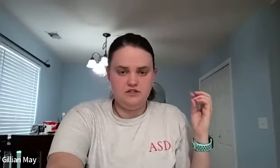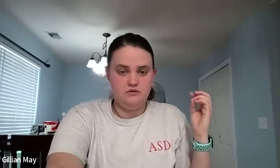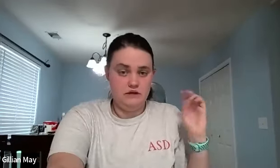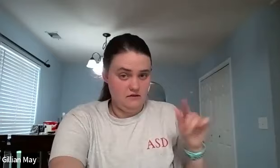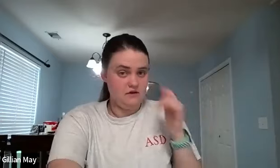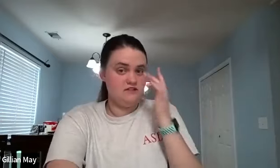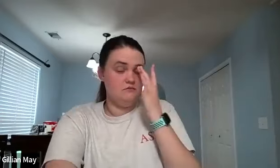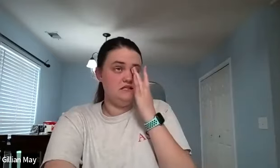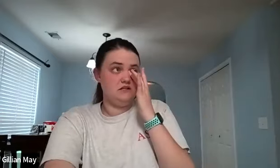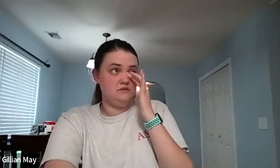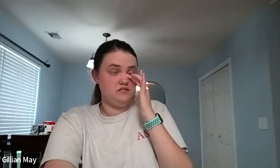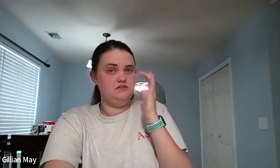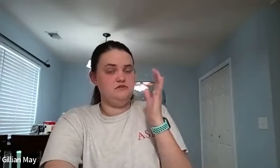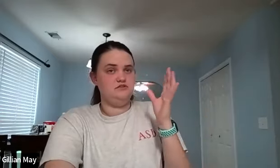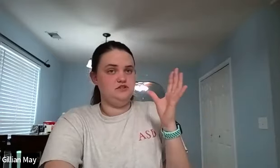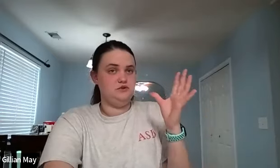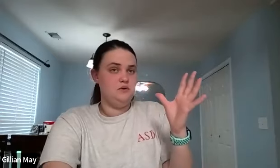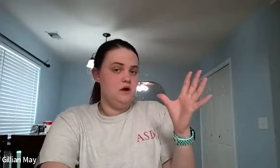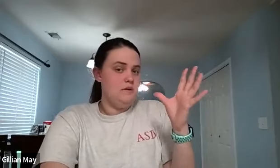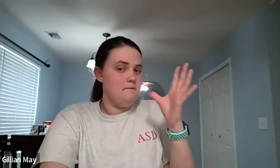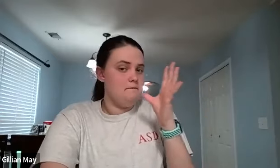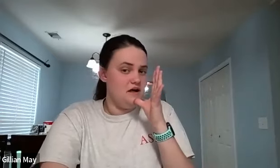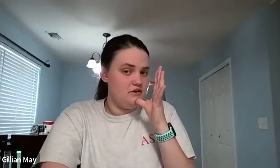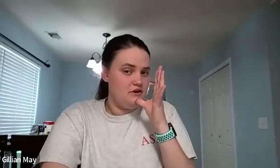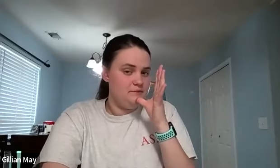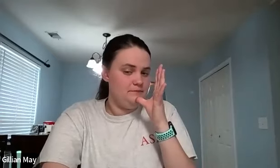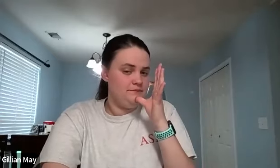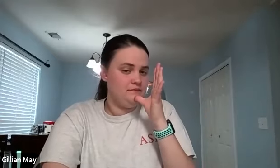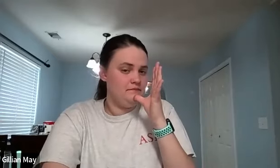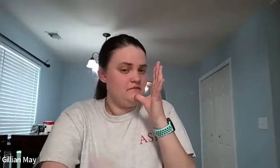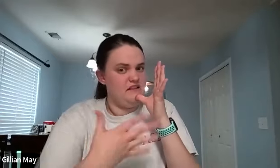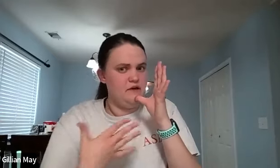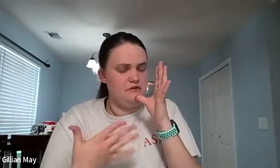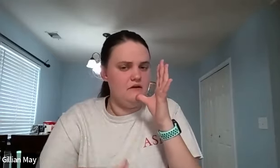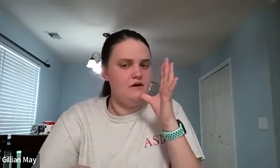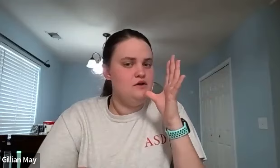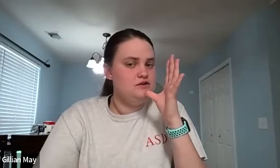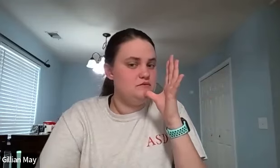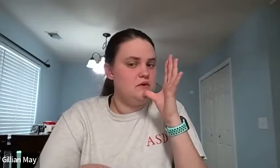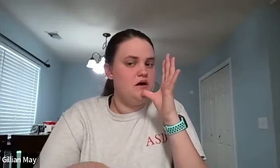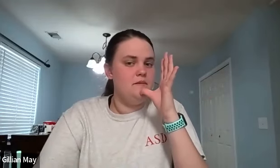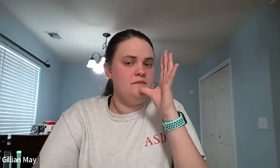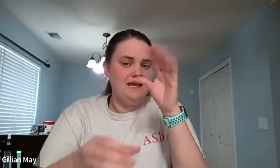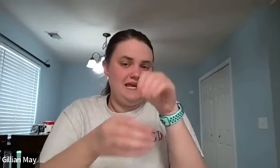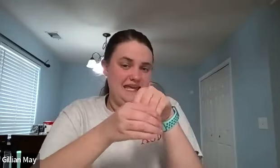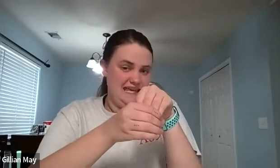to in-laws. So basically what you'll do is you'll do mother, like mother-in-law. So mom,